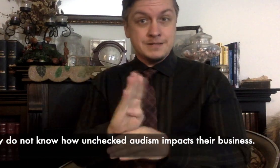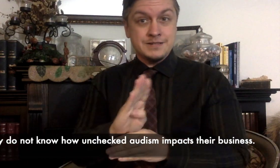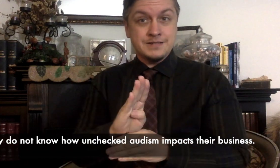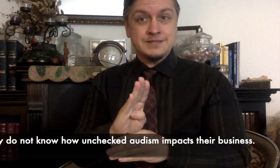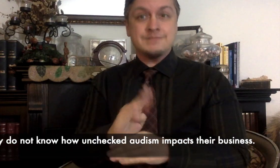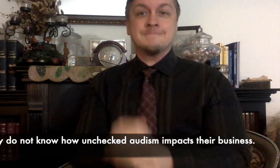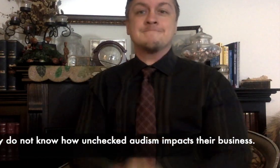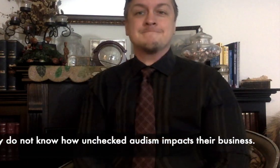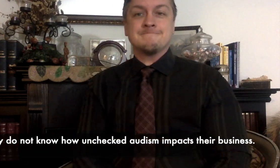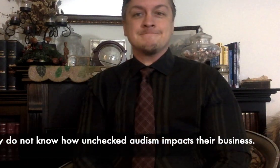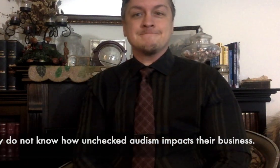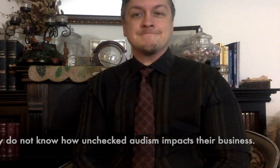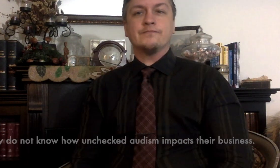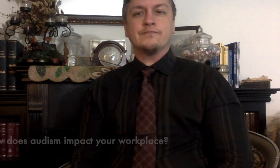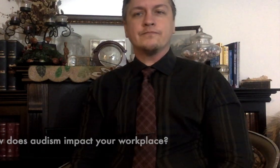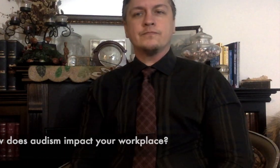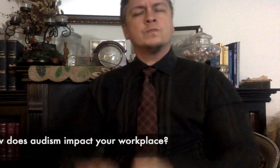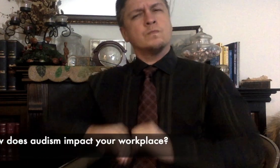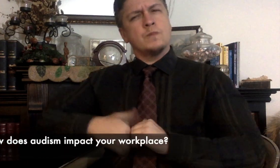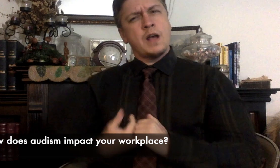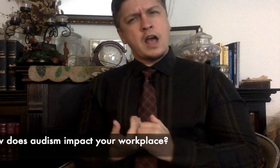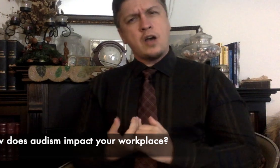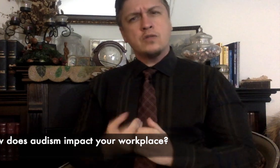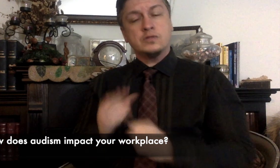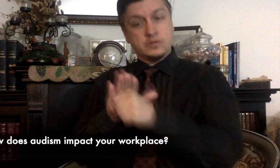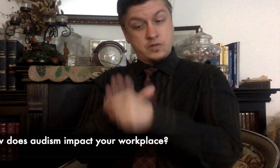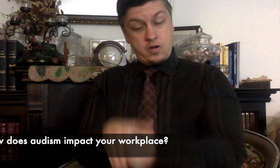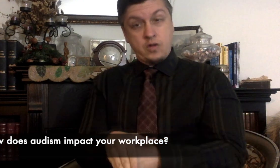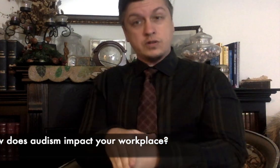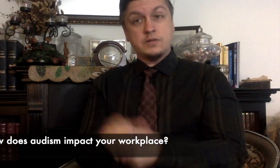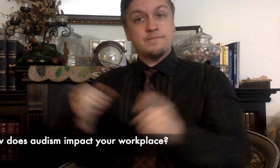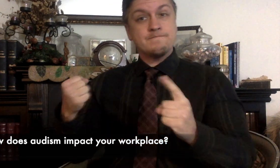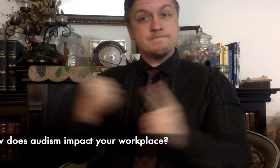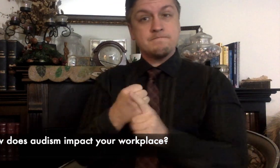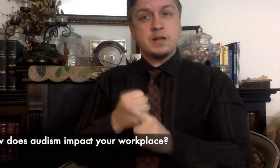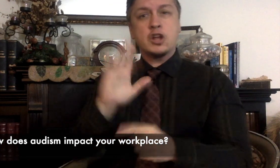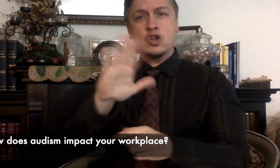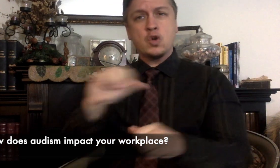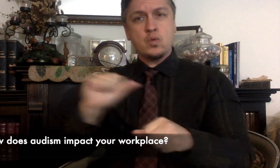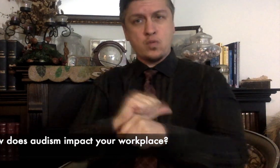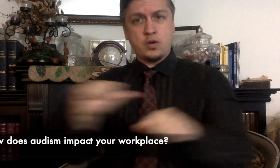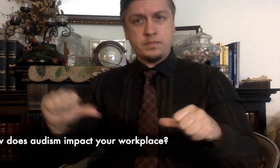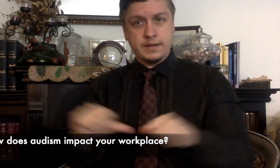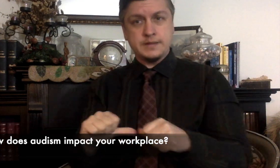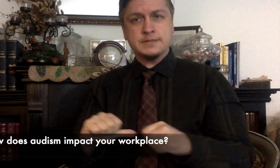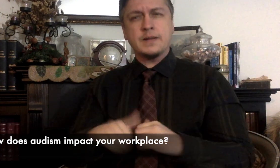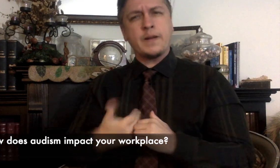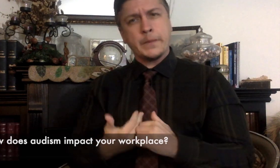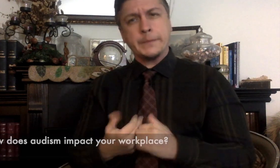to unchecked autism impacts their business. How does autism impact your workplace?